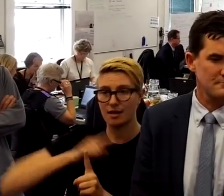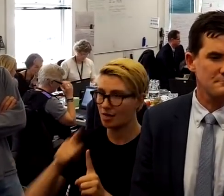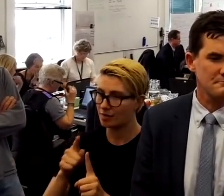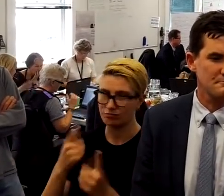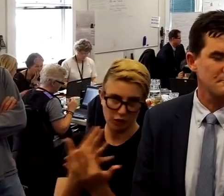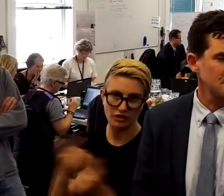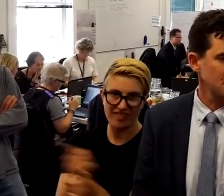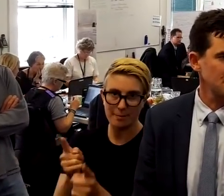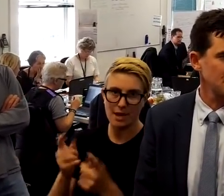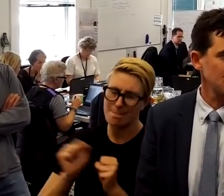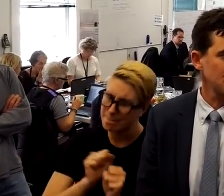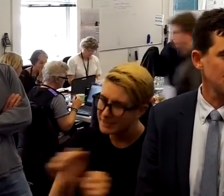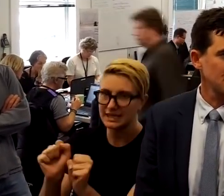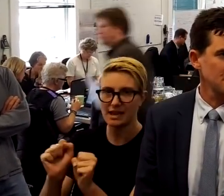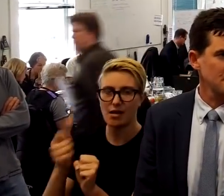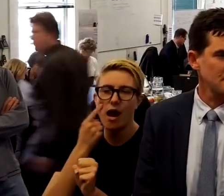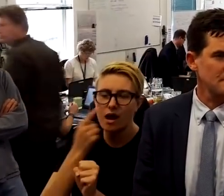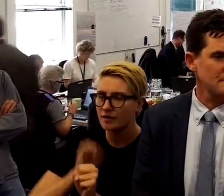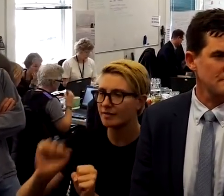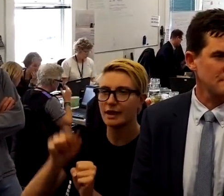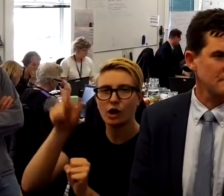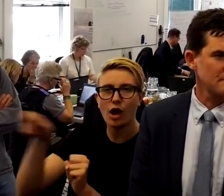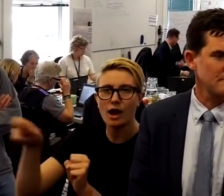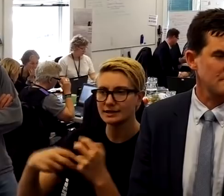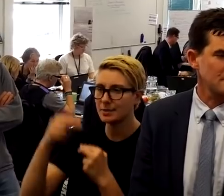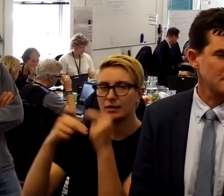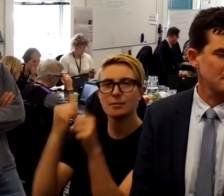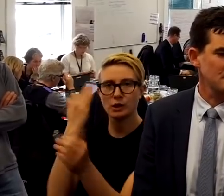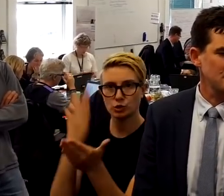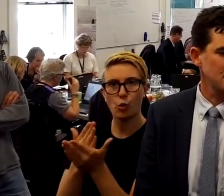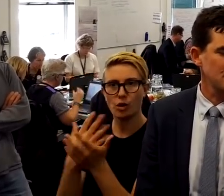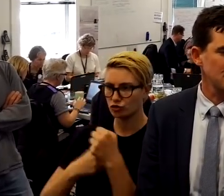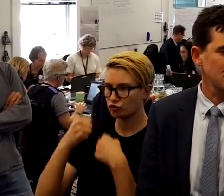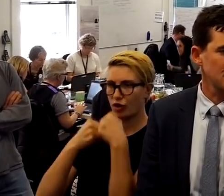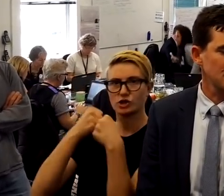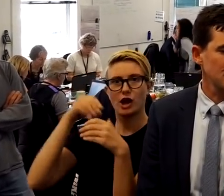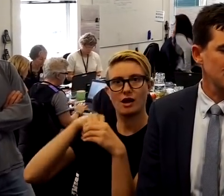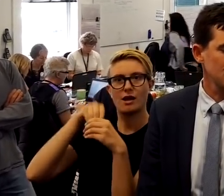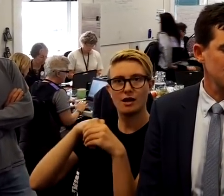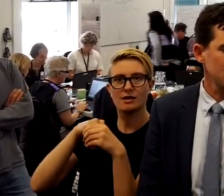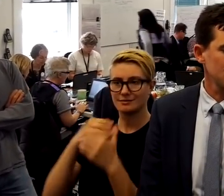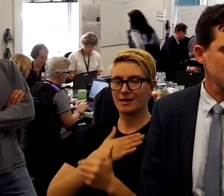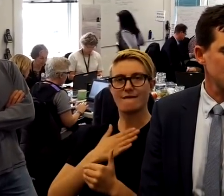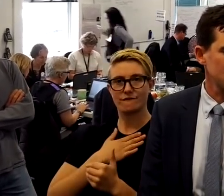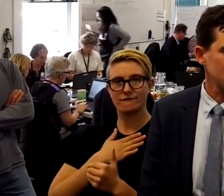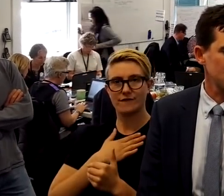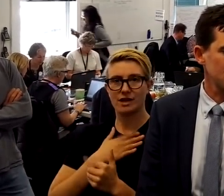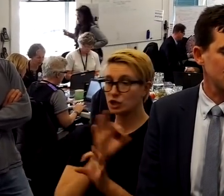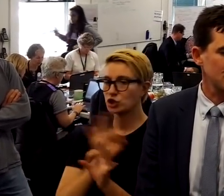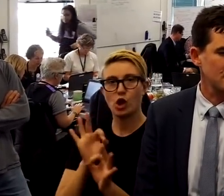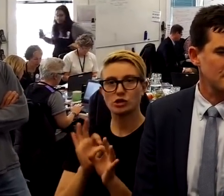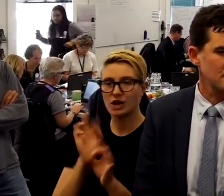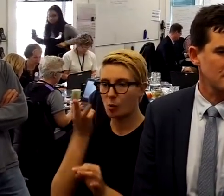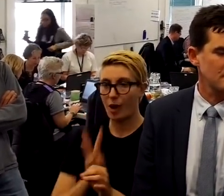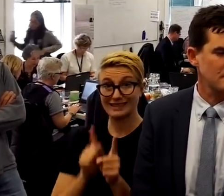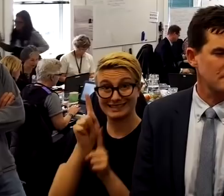few days going around checking on their clients' buildings to make sure they're actually structurally sound. So it's not a Wellington City Council thing. Our primary role in